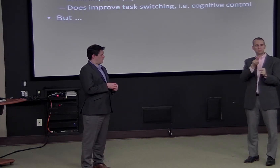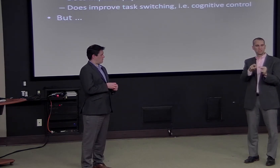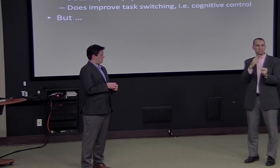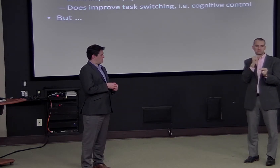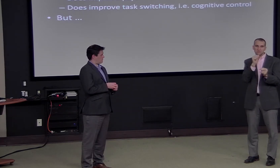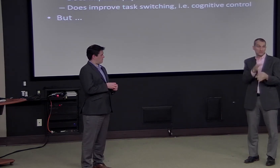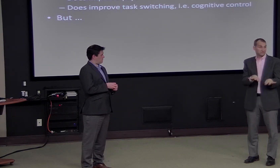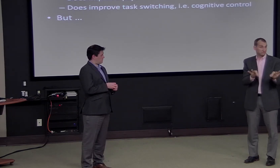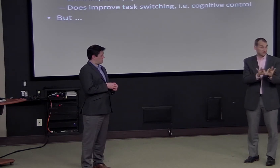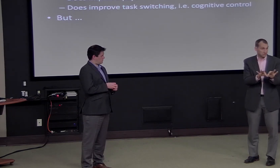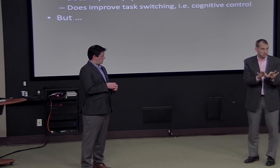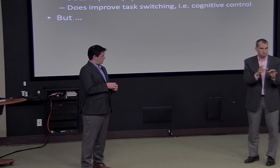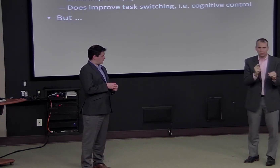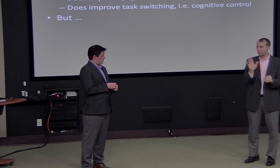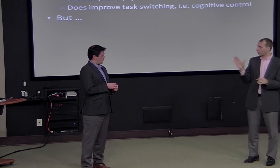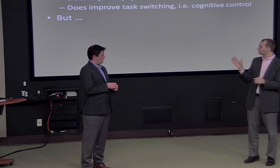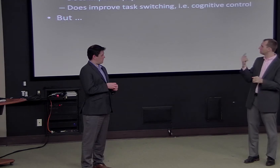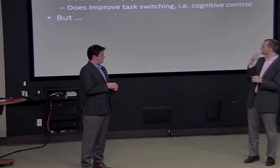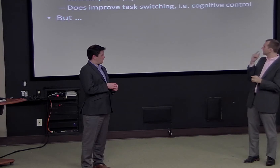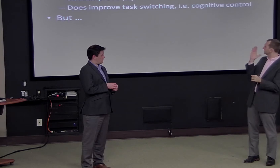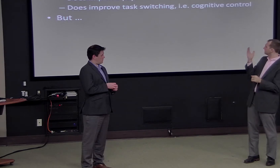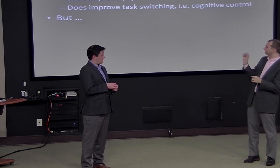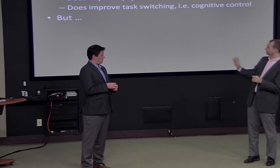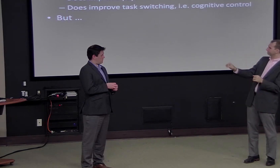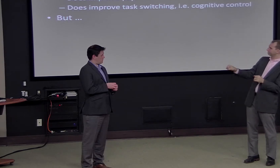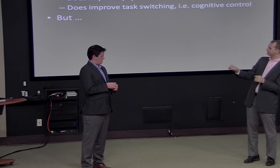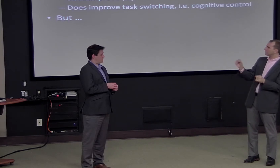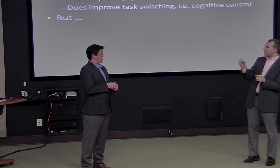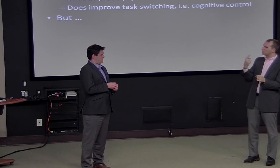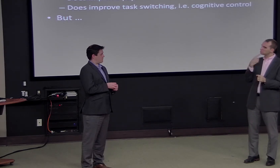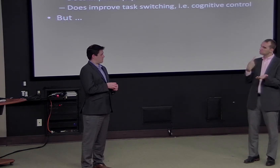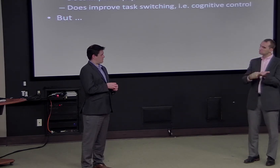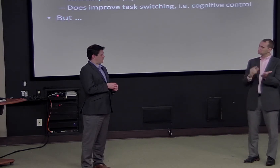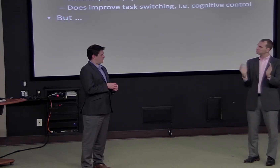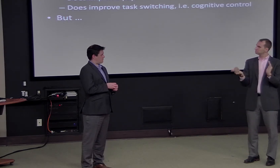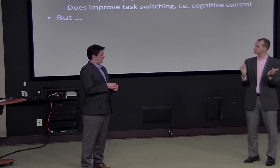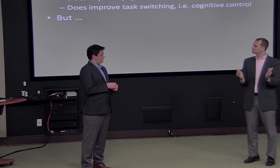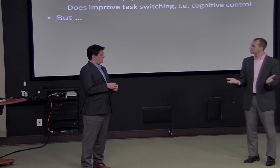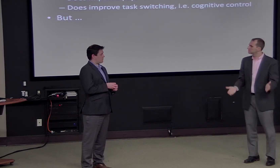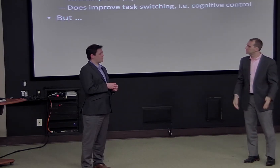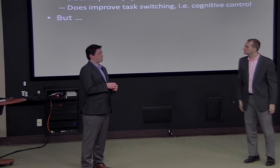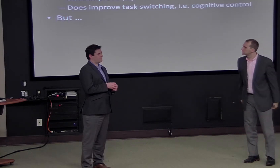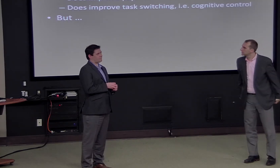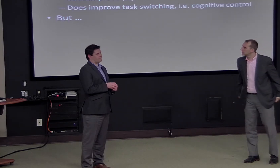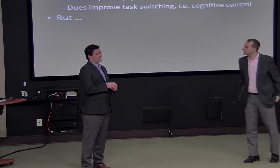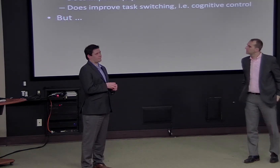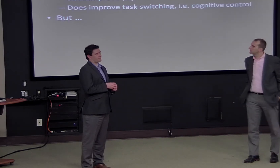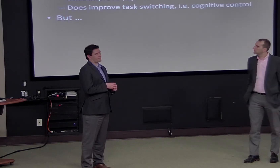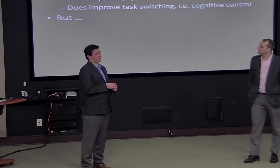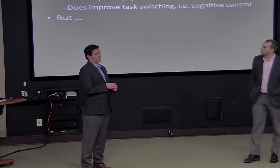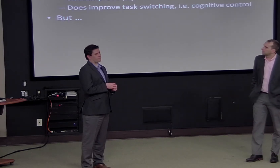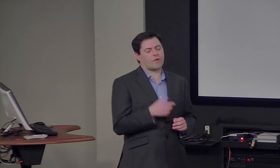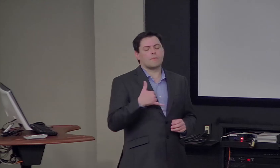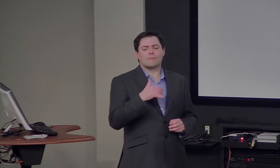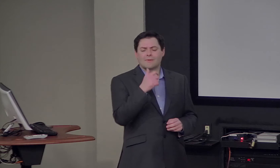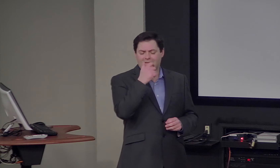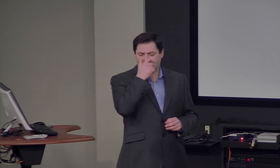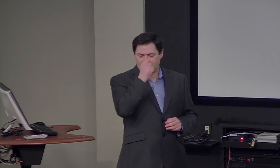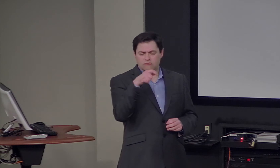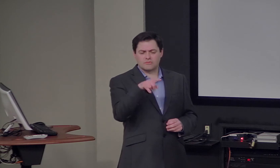Test, Visual Motor Skills Test. Can you talk a little bit about that test in comparison to